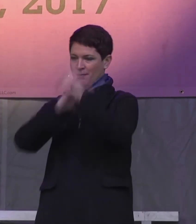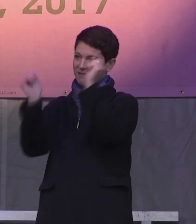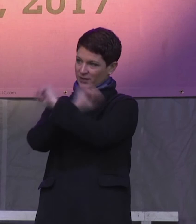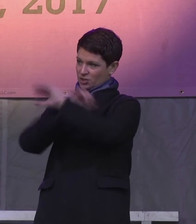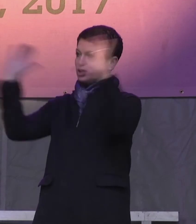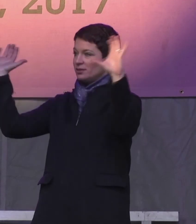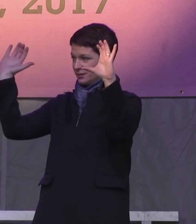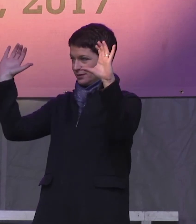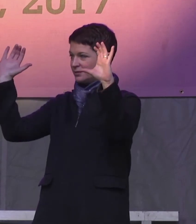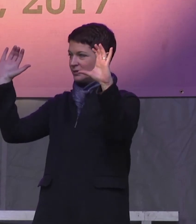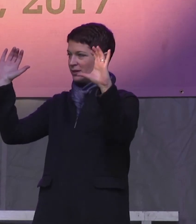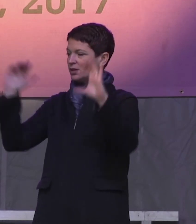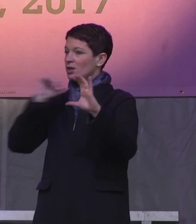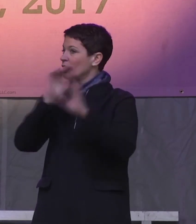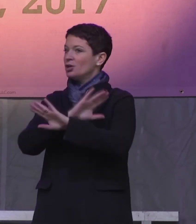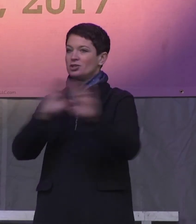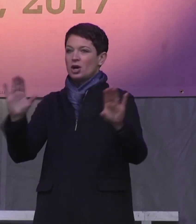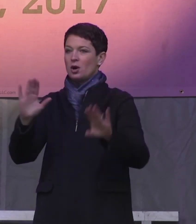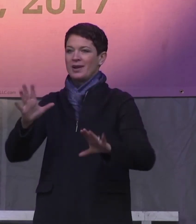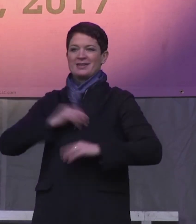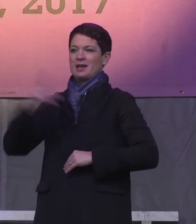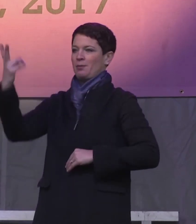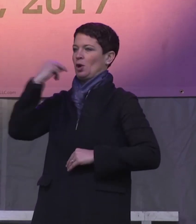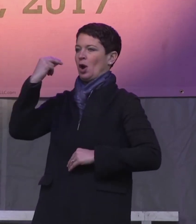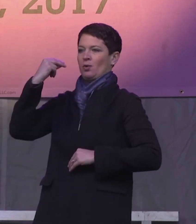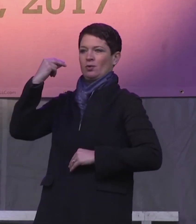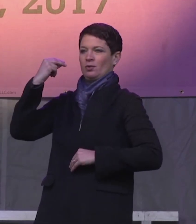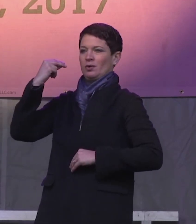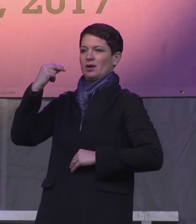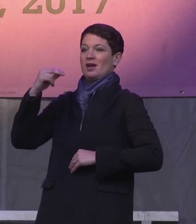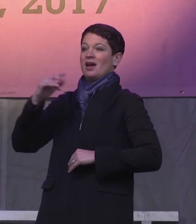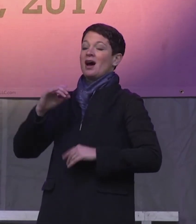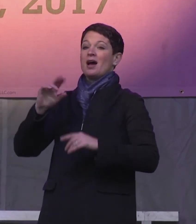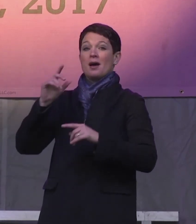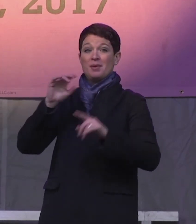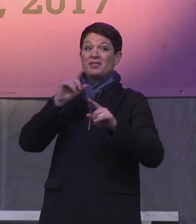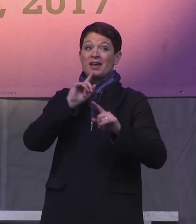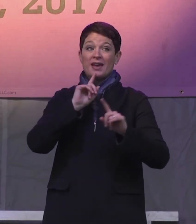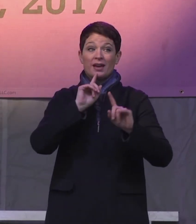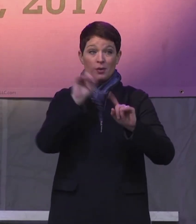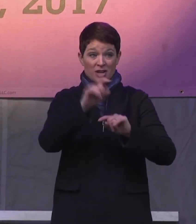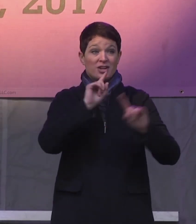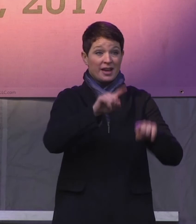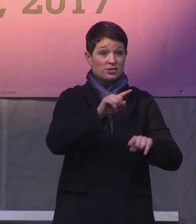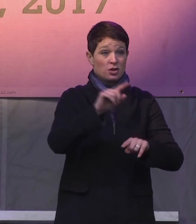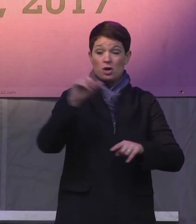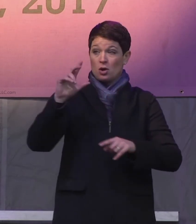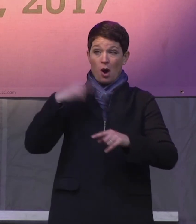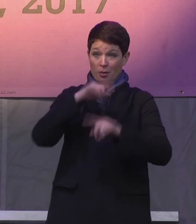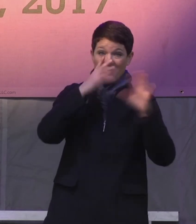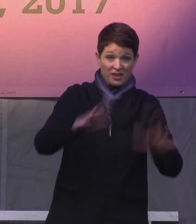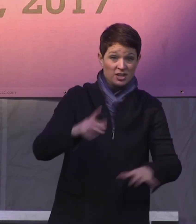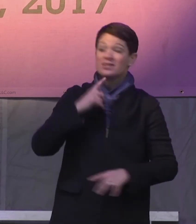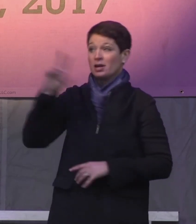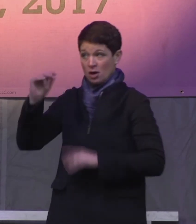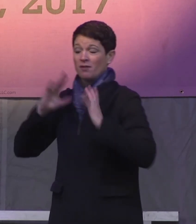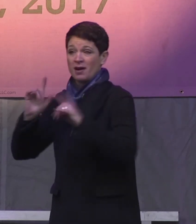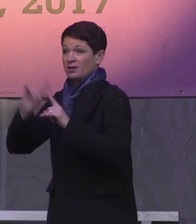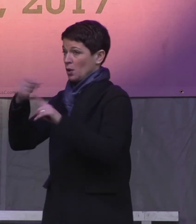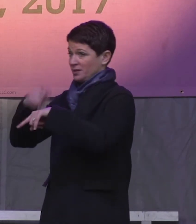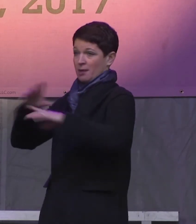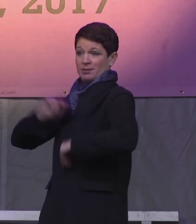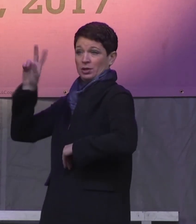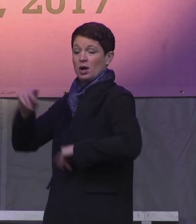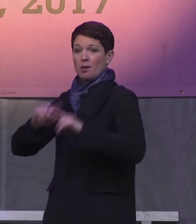vision. Don't take no for an answer unless the question is, are we finished? Get up each and every time you are